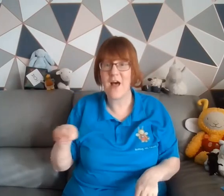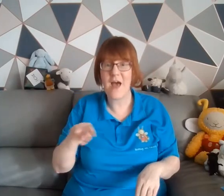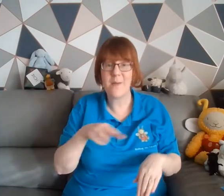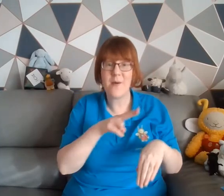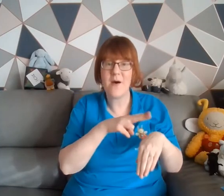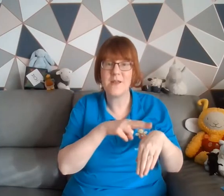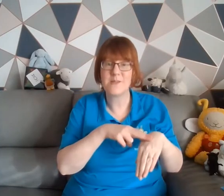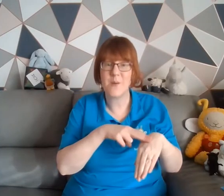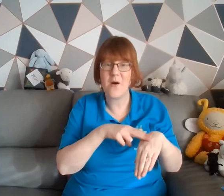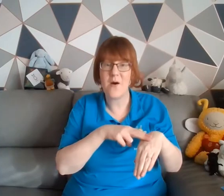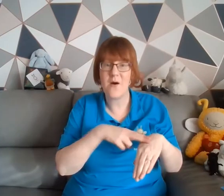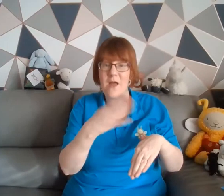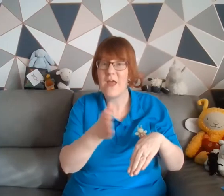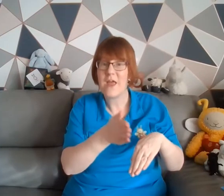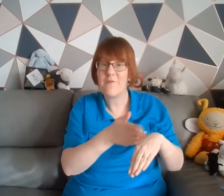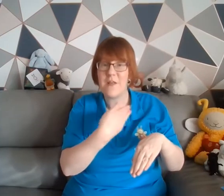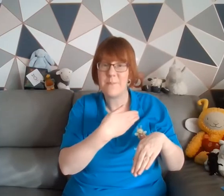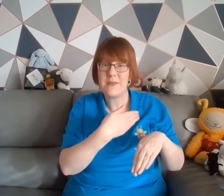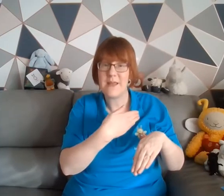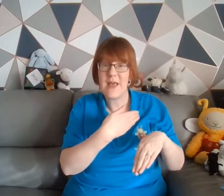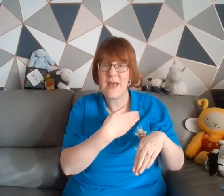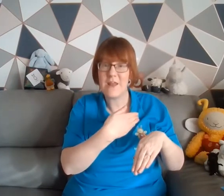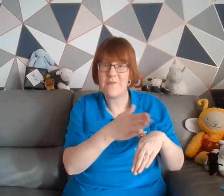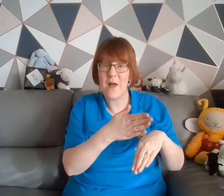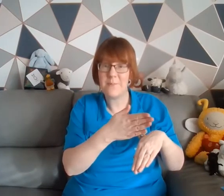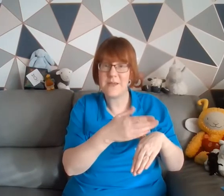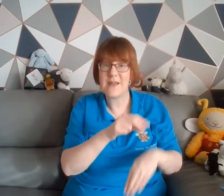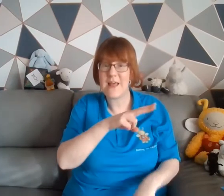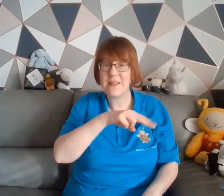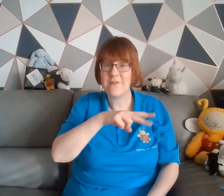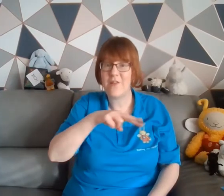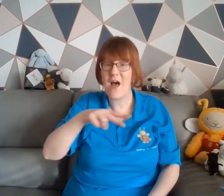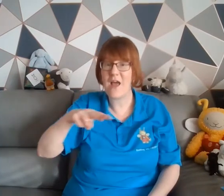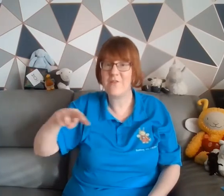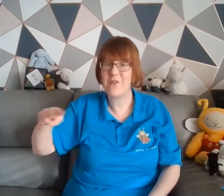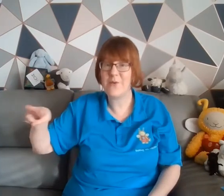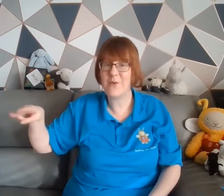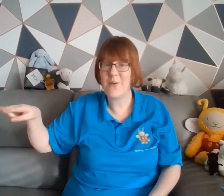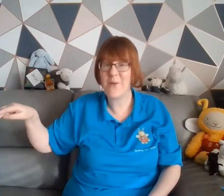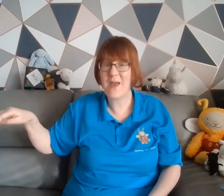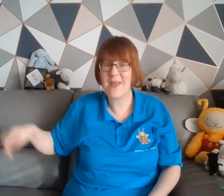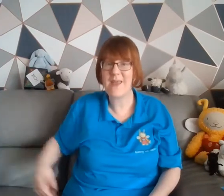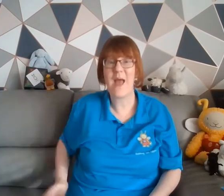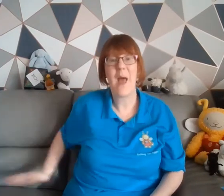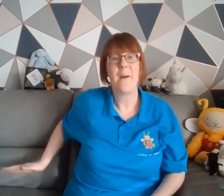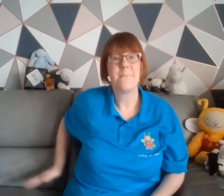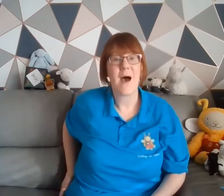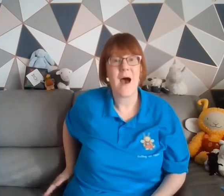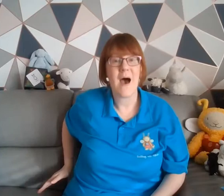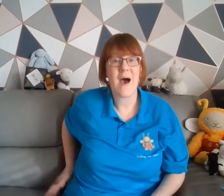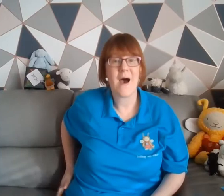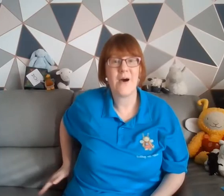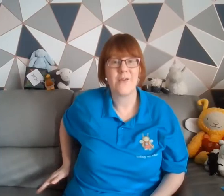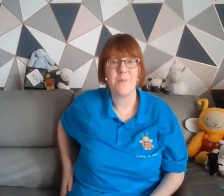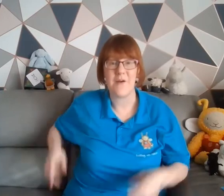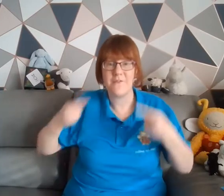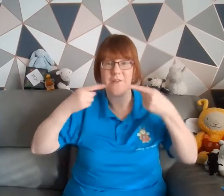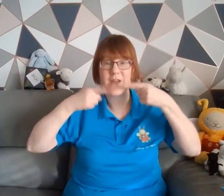fly upon his paw. He flipped it and he flopped it and the fly flew away. Powder Puff and